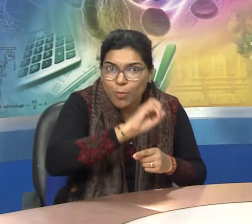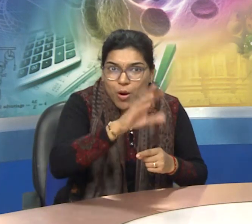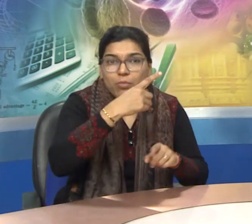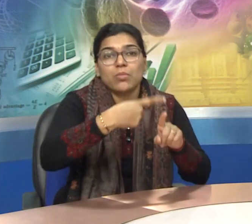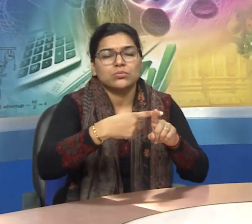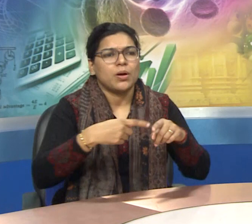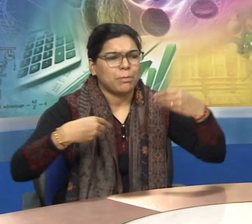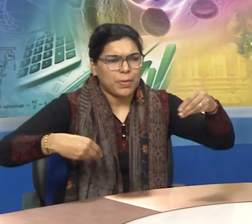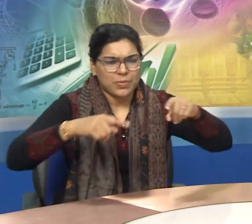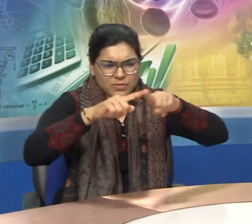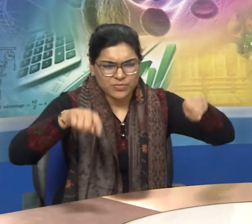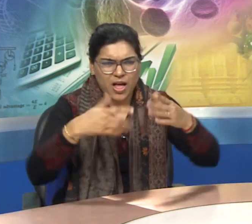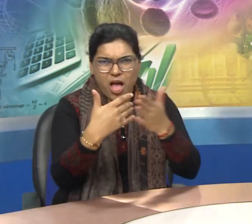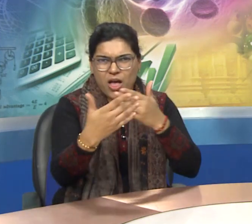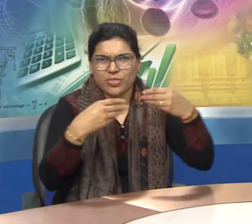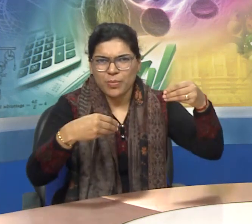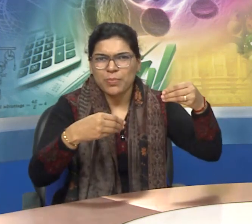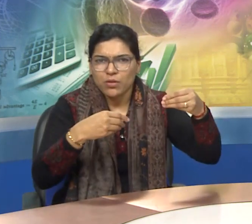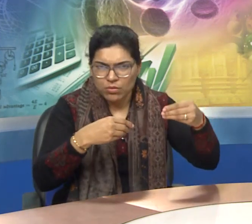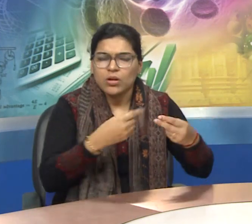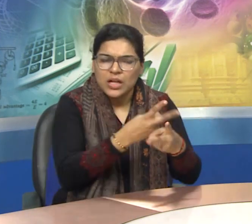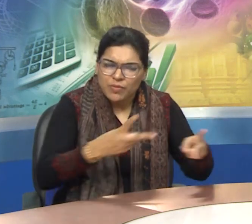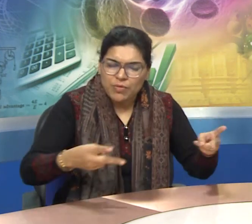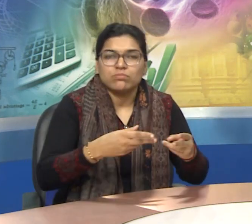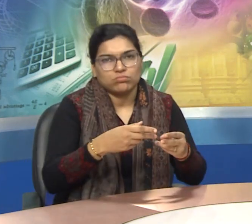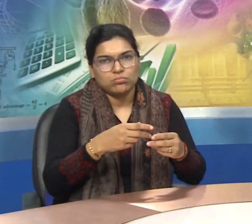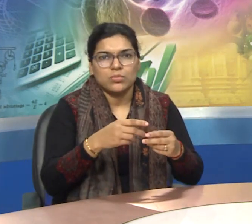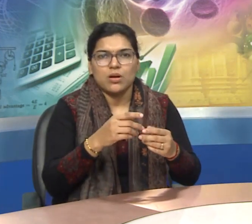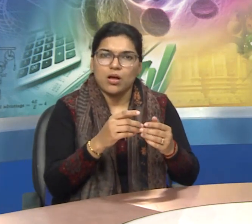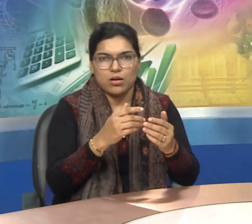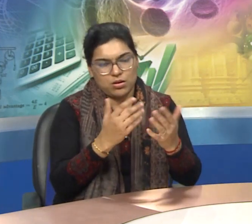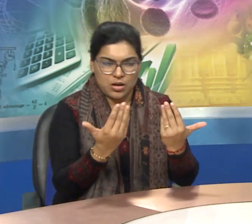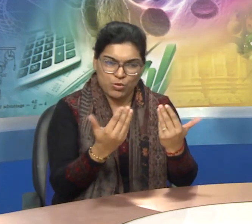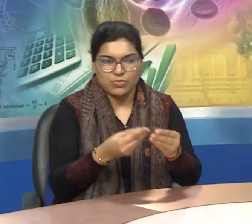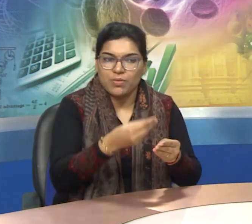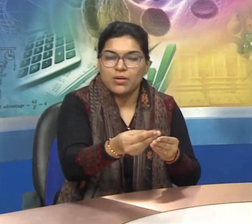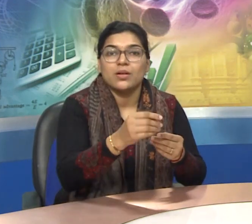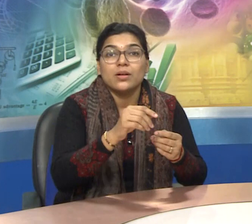information and documentation services to specialized users,